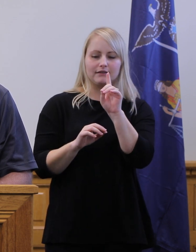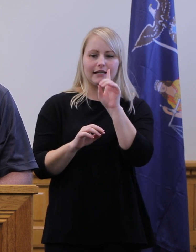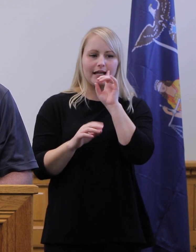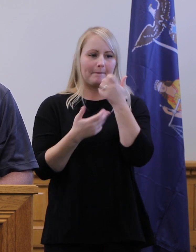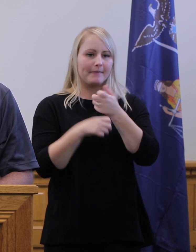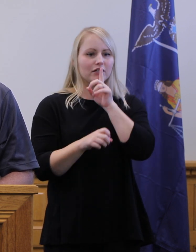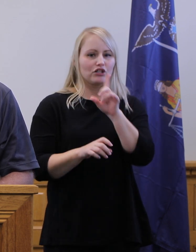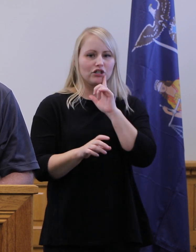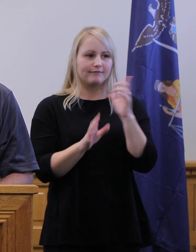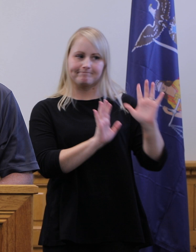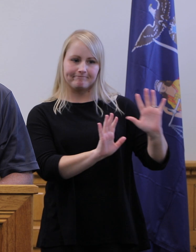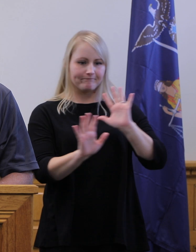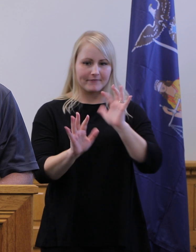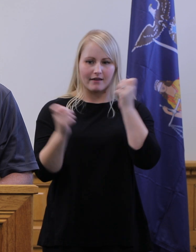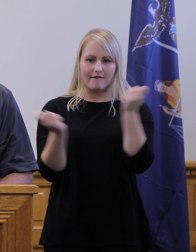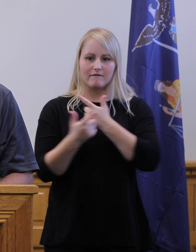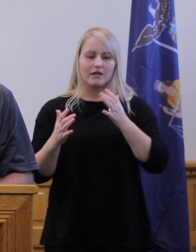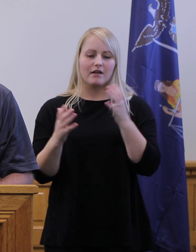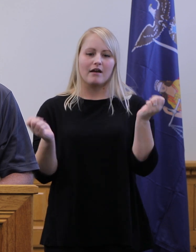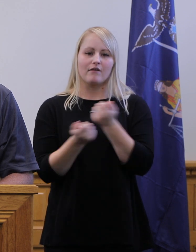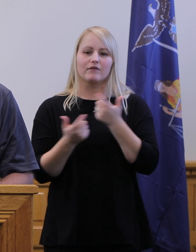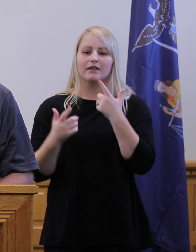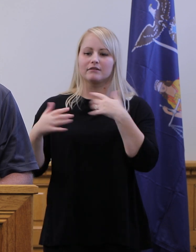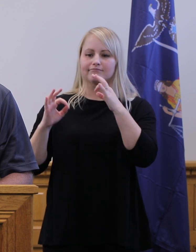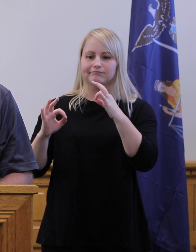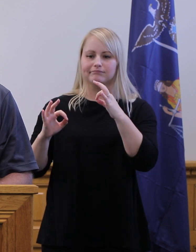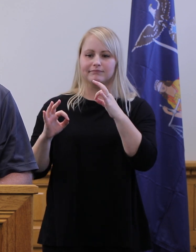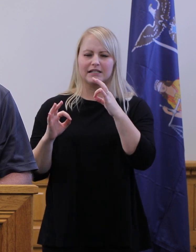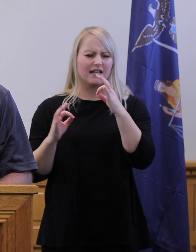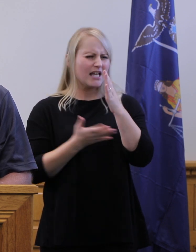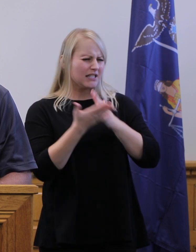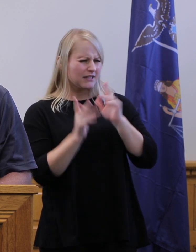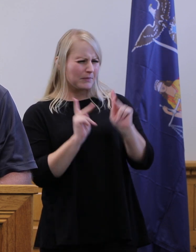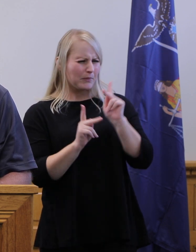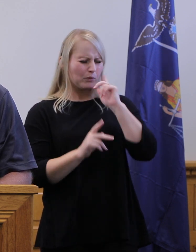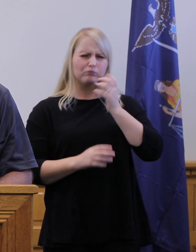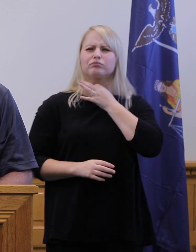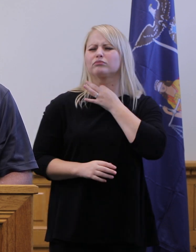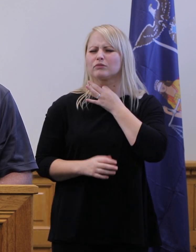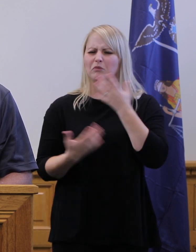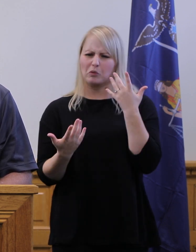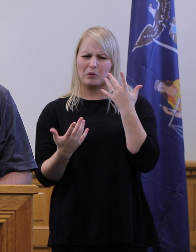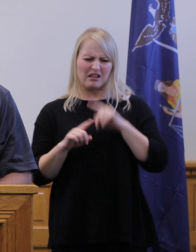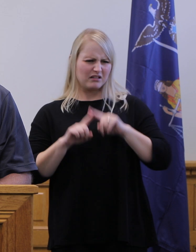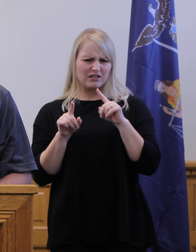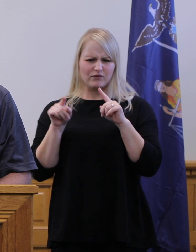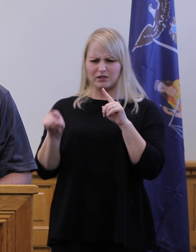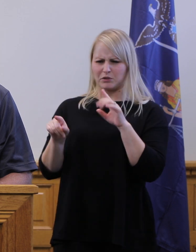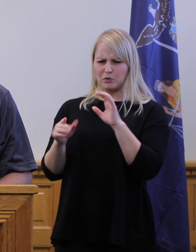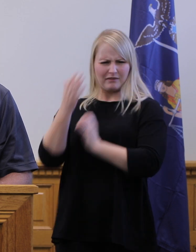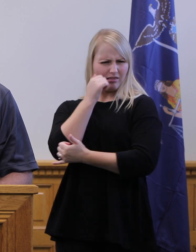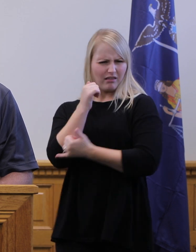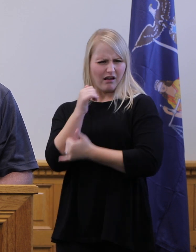met. Some people have asked about the differences between the county's COVID-19 dashboard and the SUNY Oswego